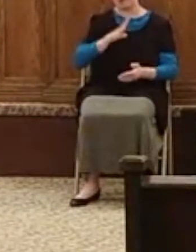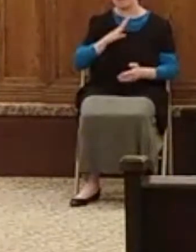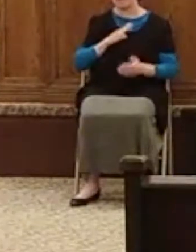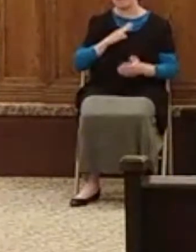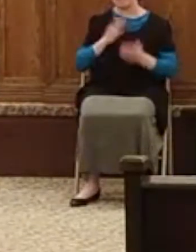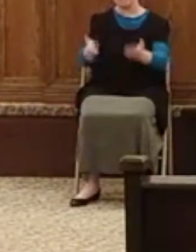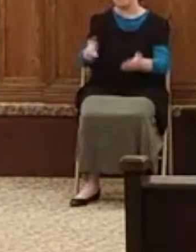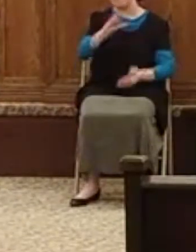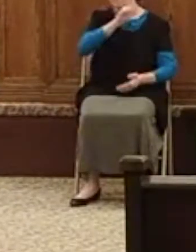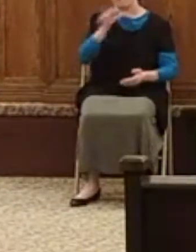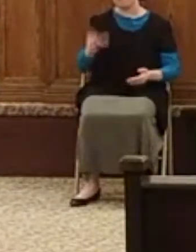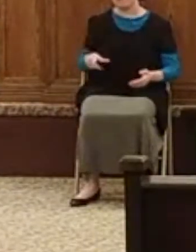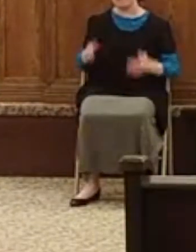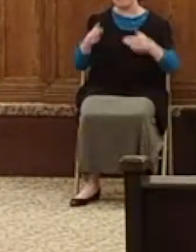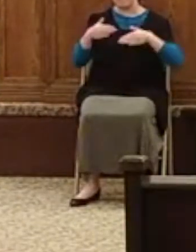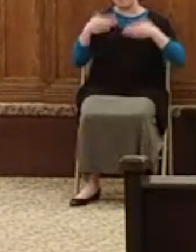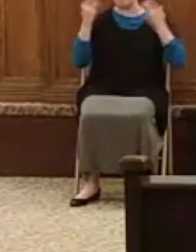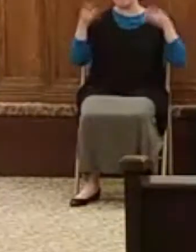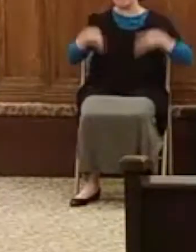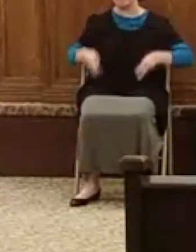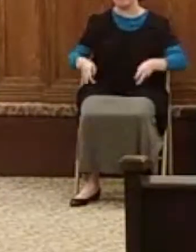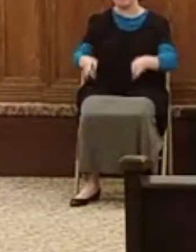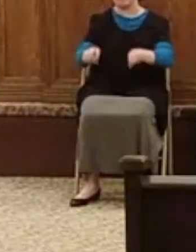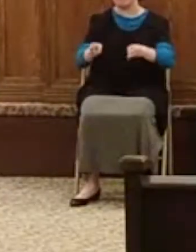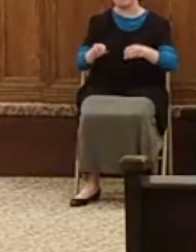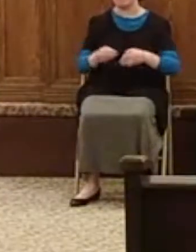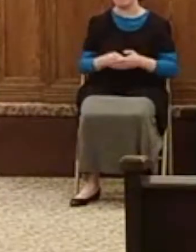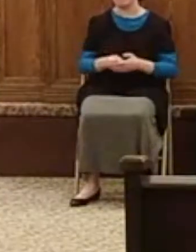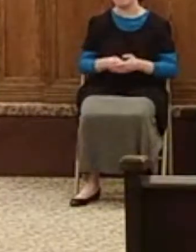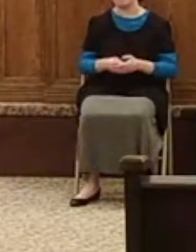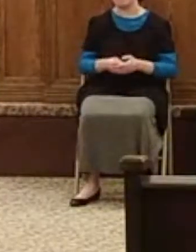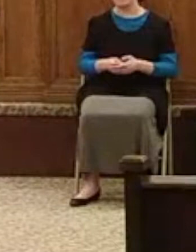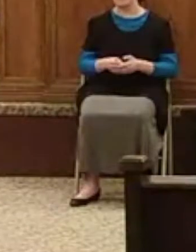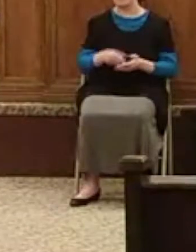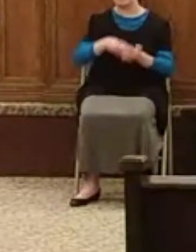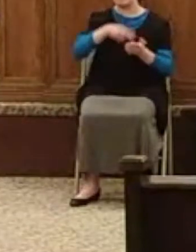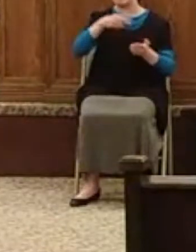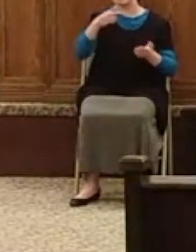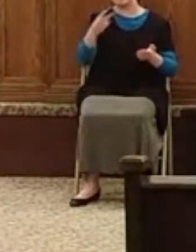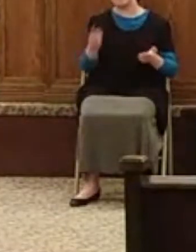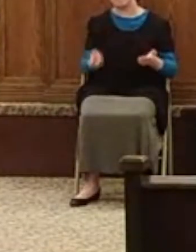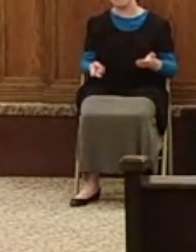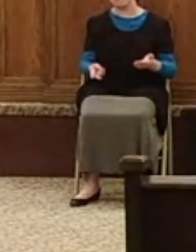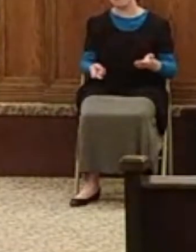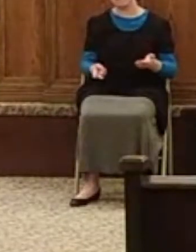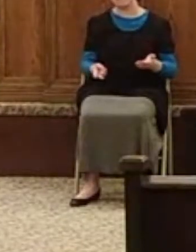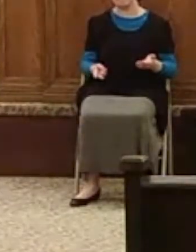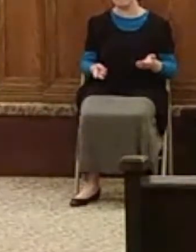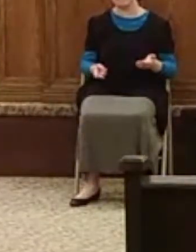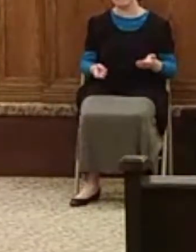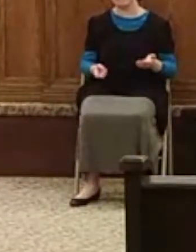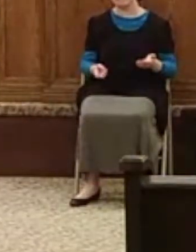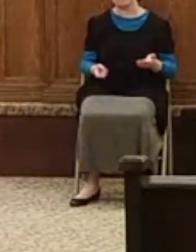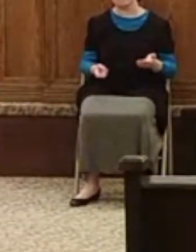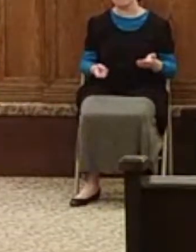Lord, and he delighted in his way. Though he fall,